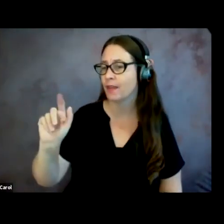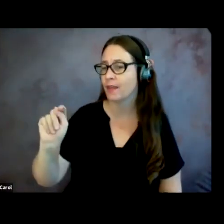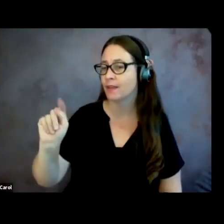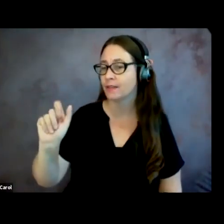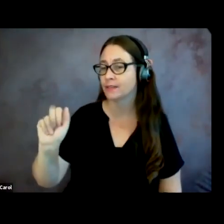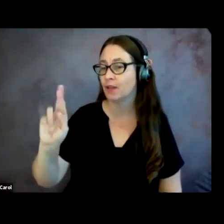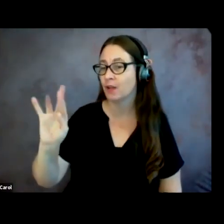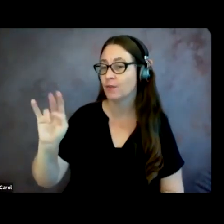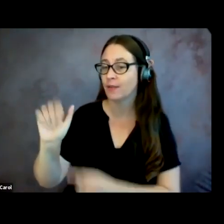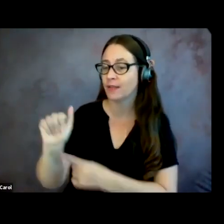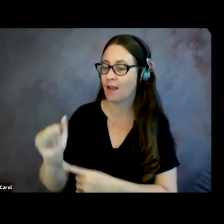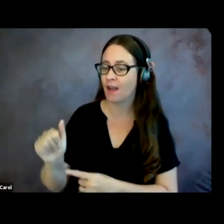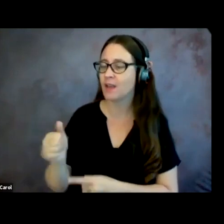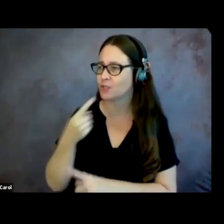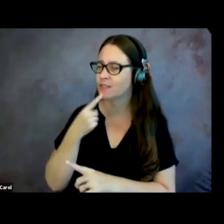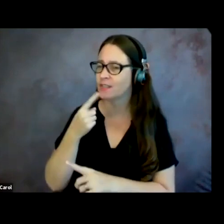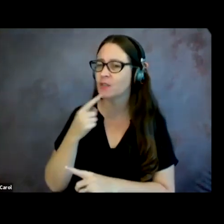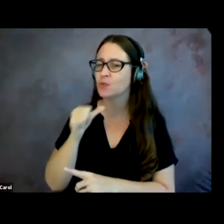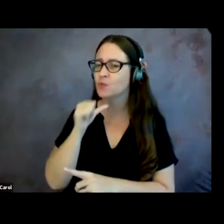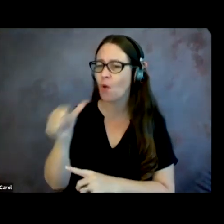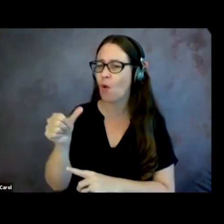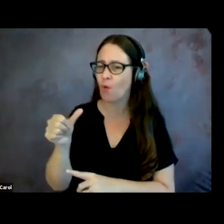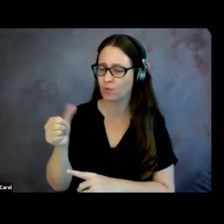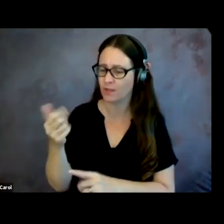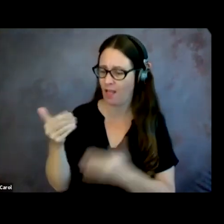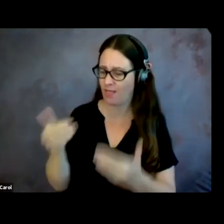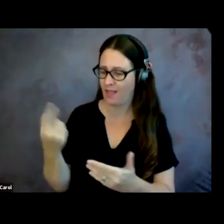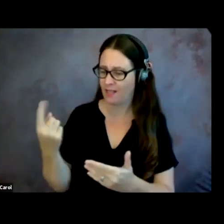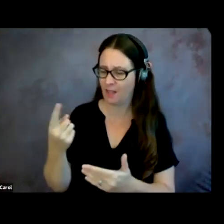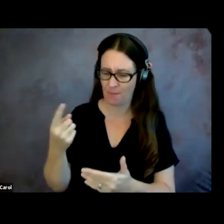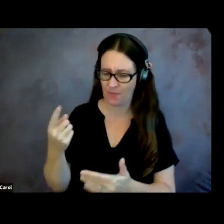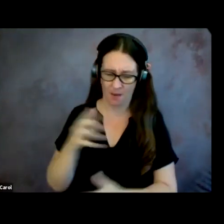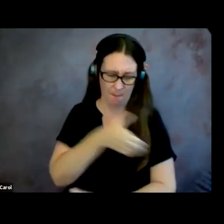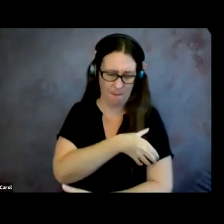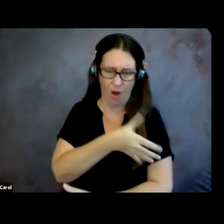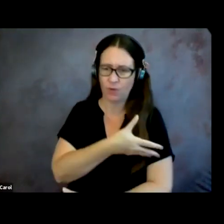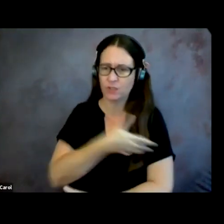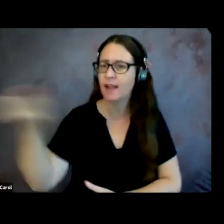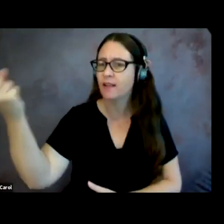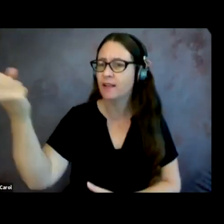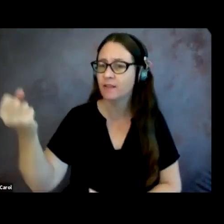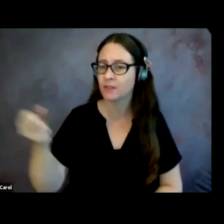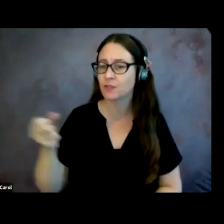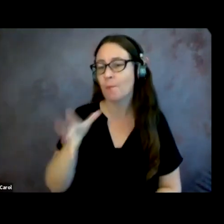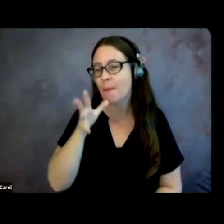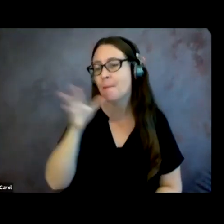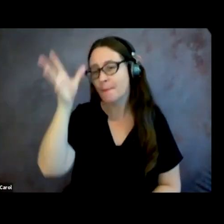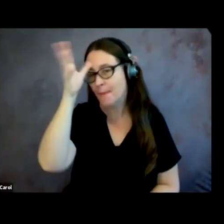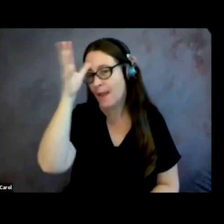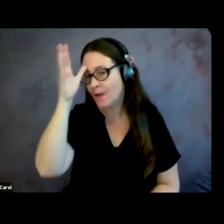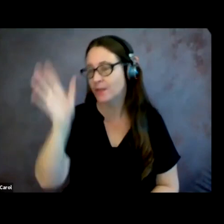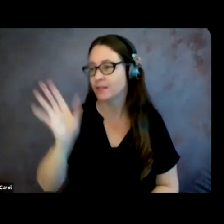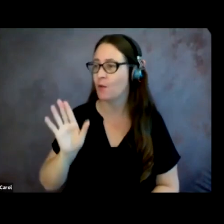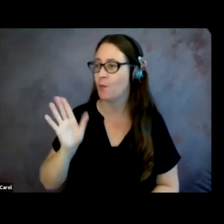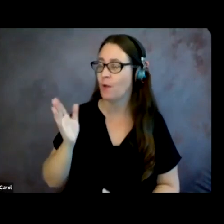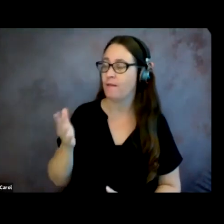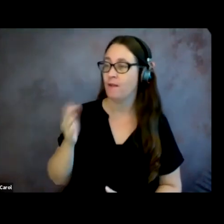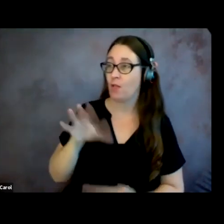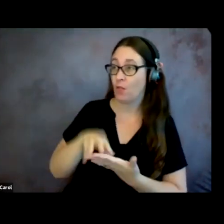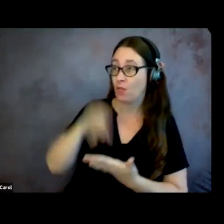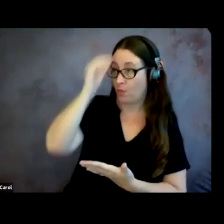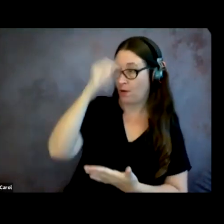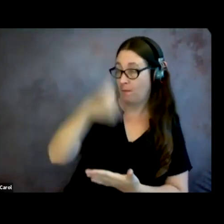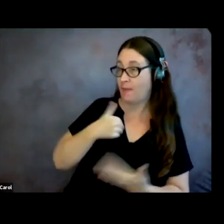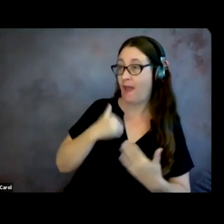take your power. My parents were letting that diagnosis of hearing loss take their power. And in that instant, it was just